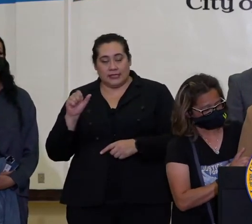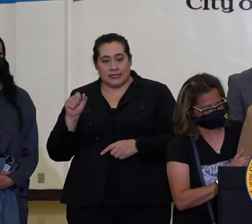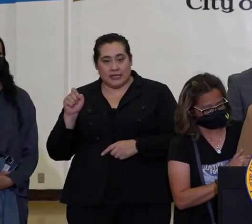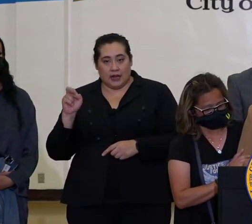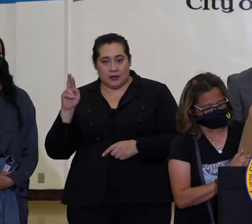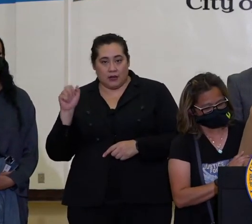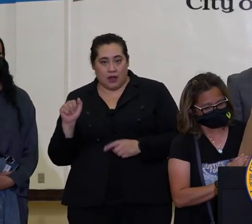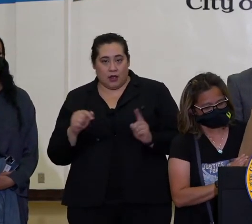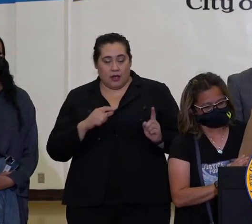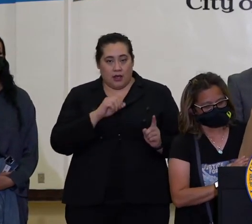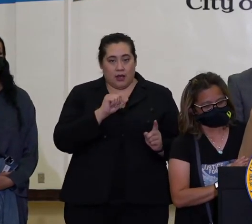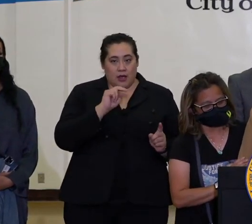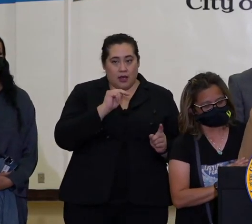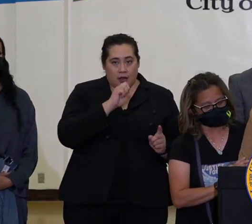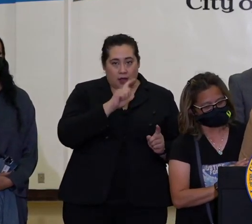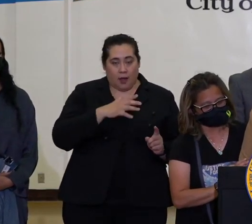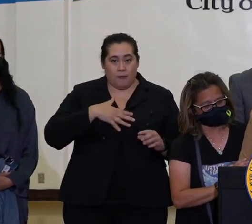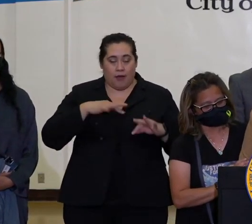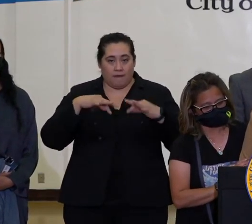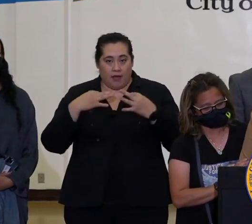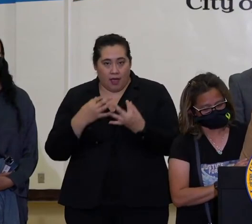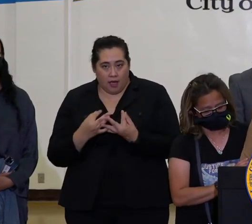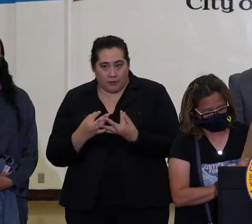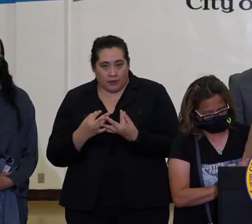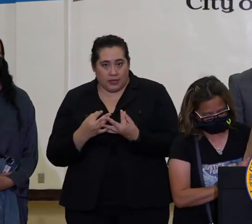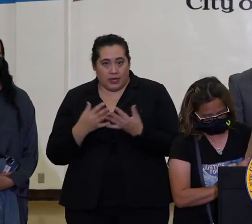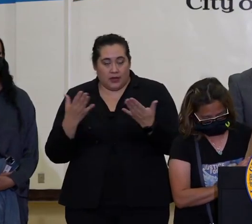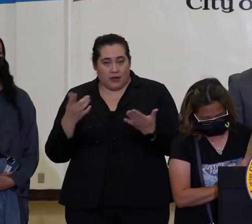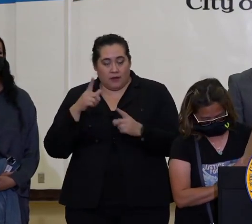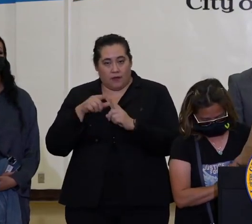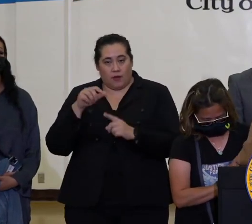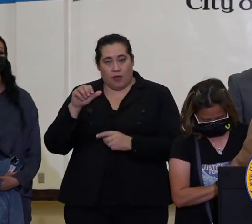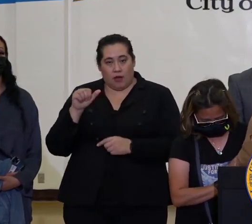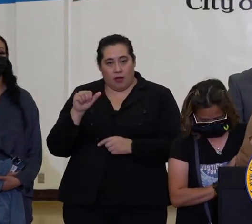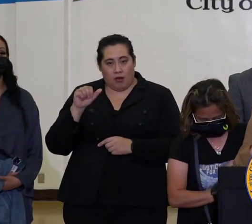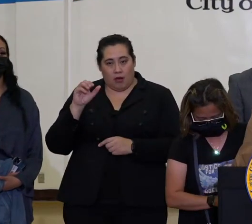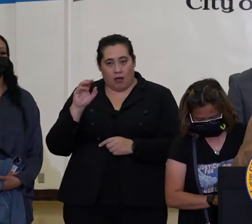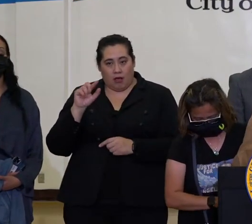Andre. We are a family of Angelo Quinto. In